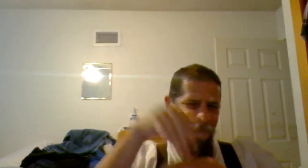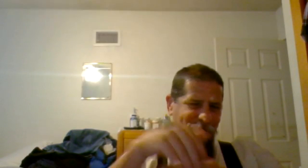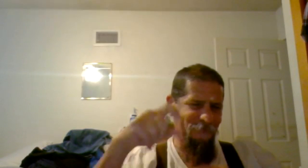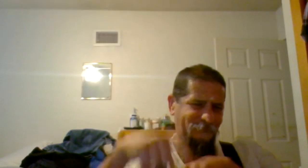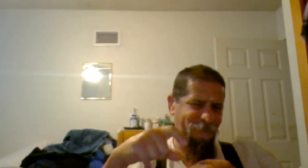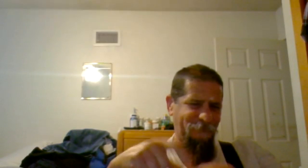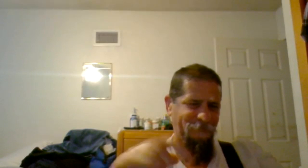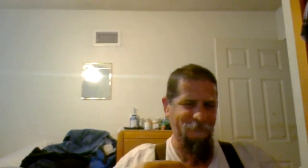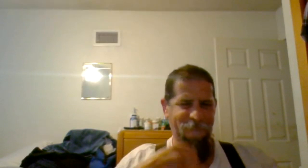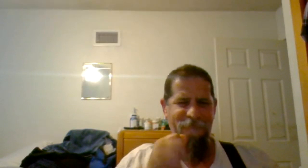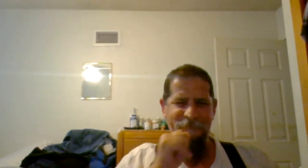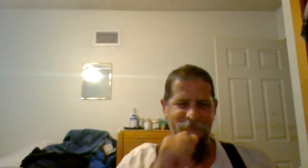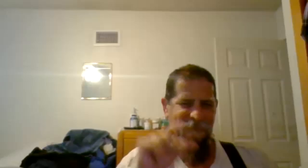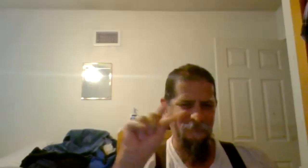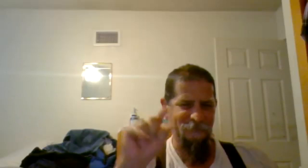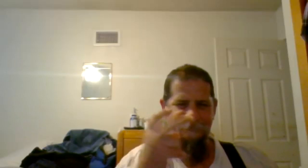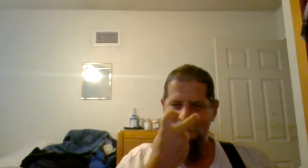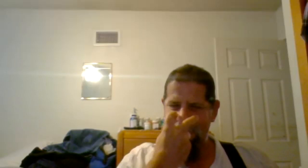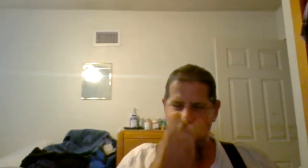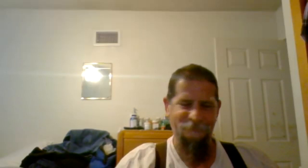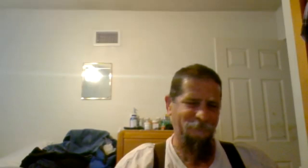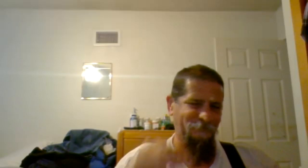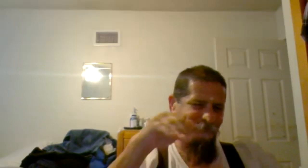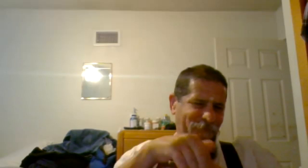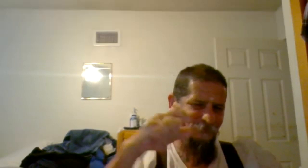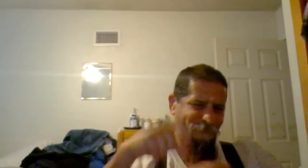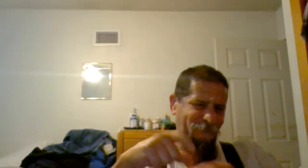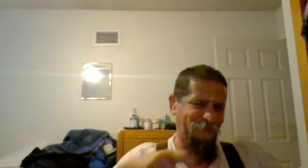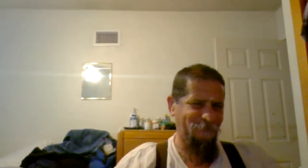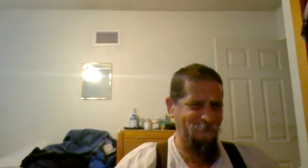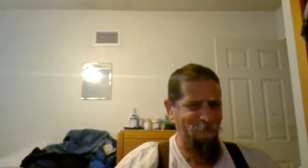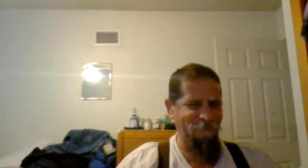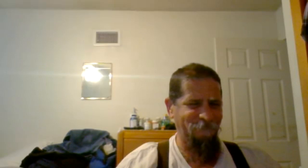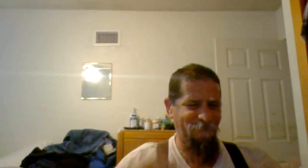tonsil. I have issues seeing at night, so I'm low vision.